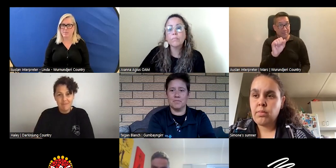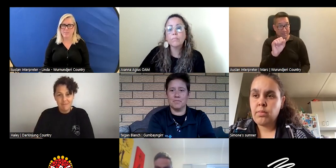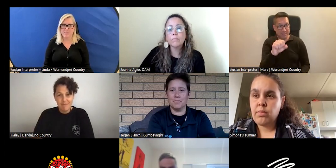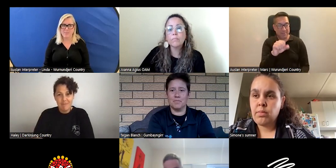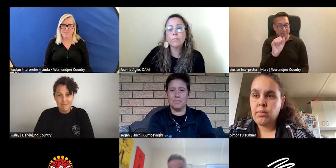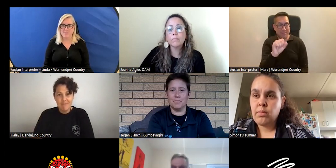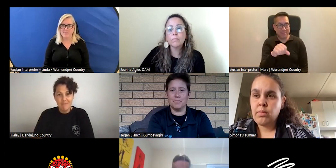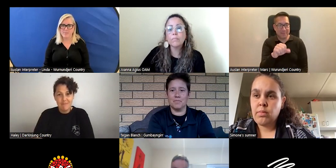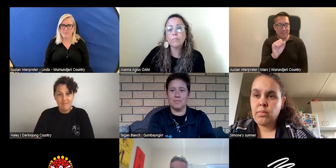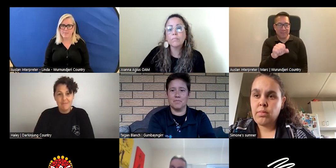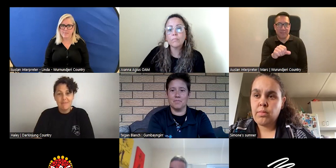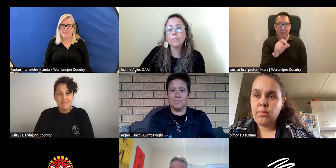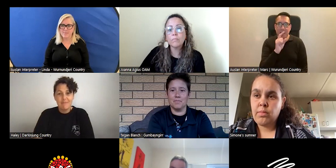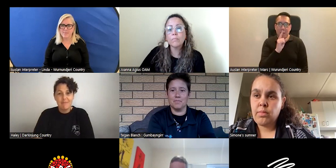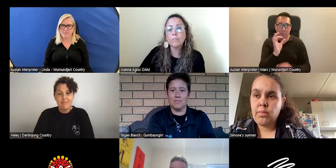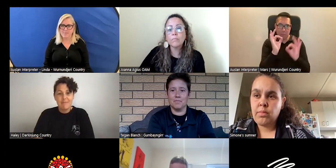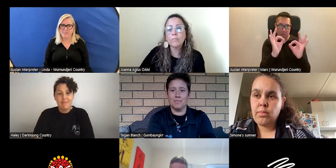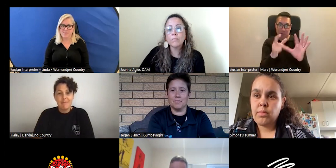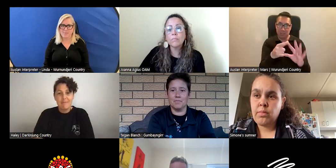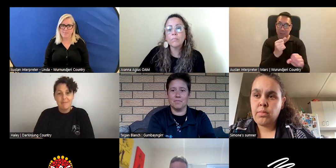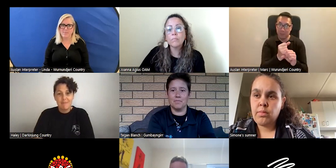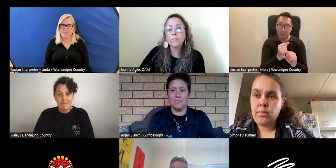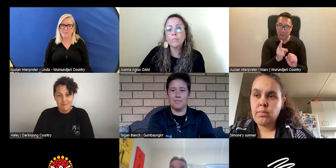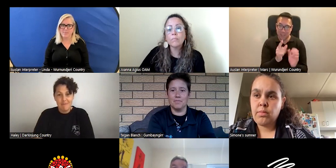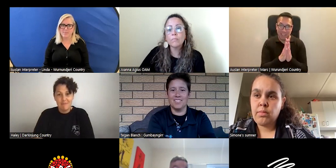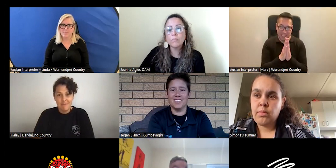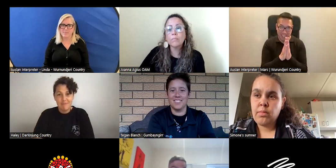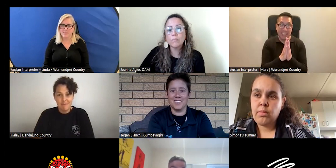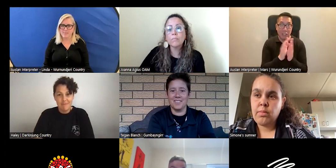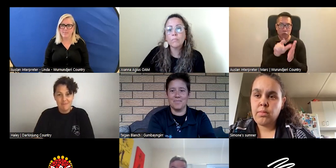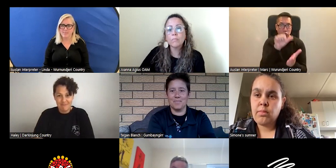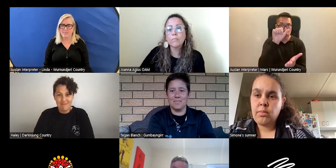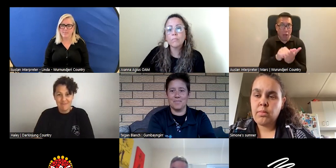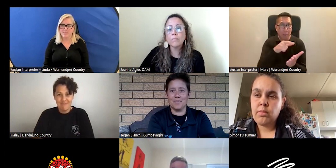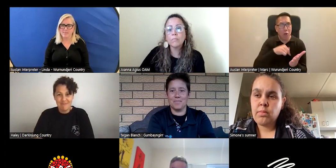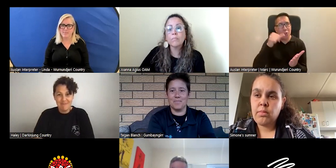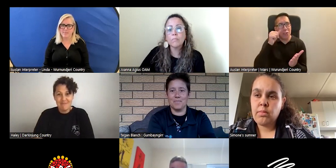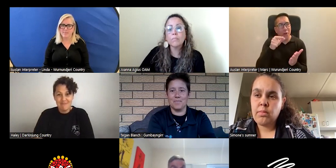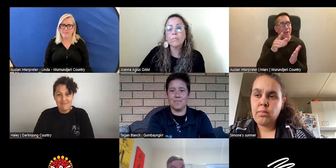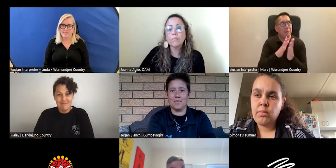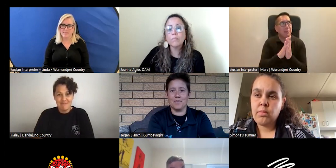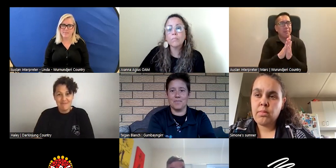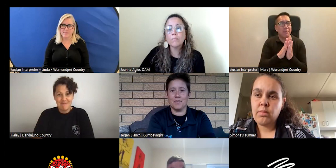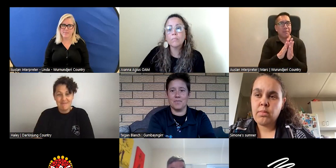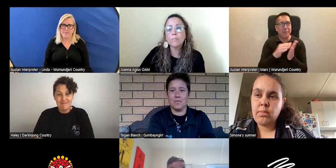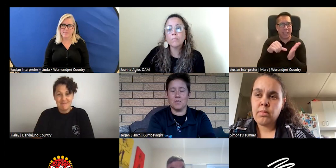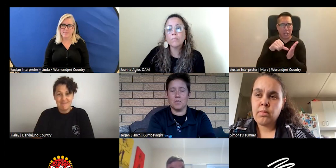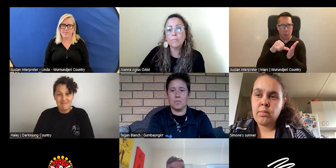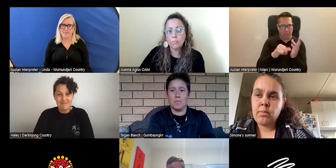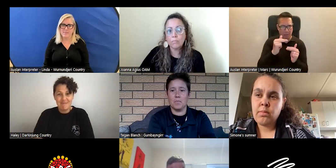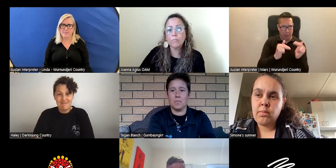maybe. Good example. And that's exactly right, because we know that economic development